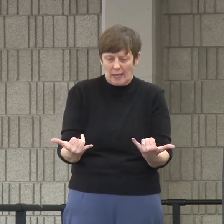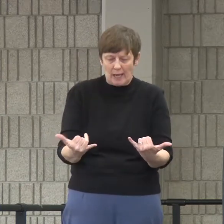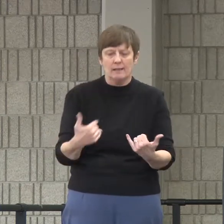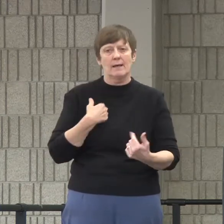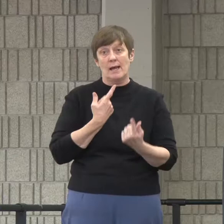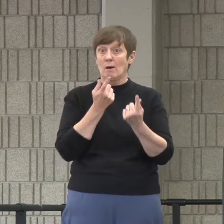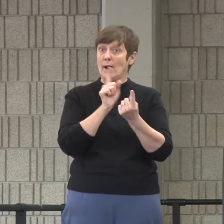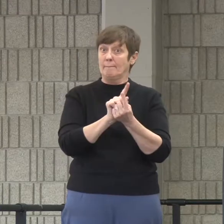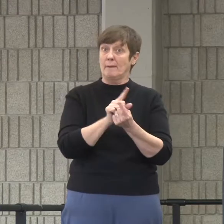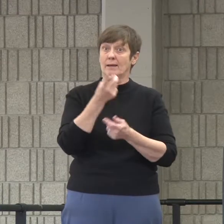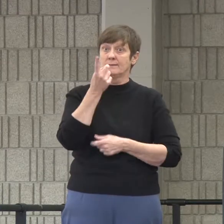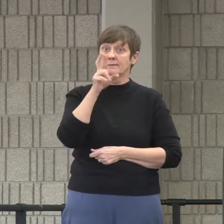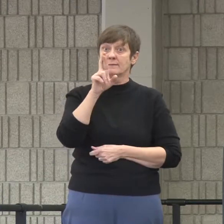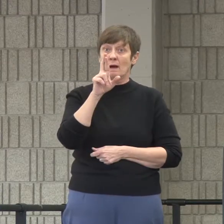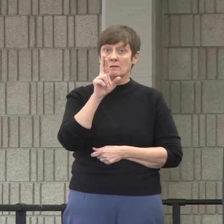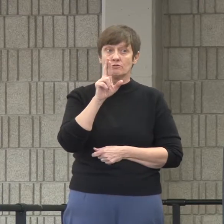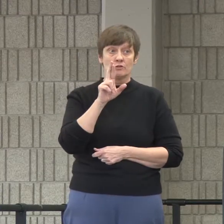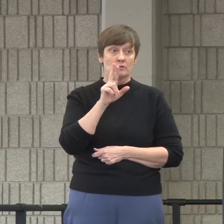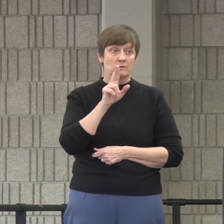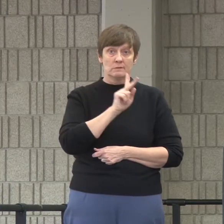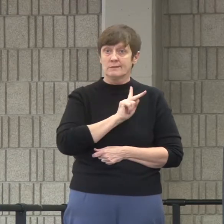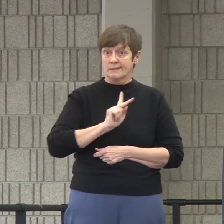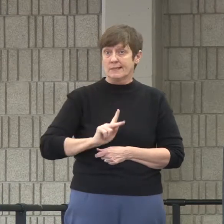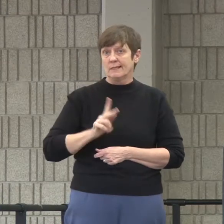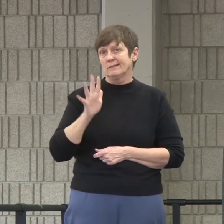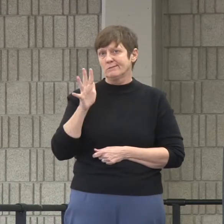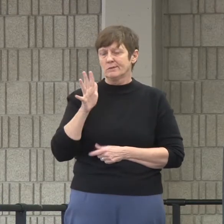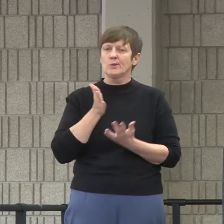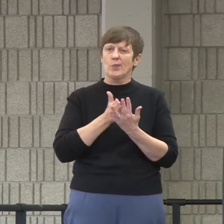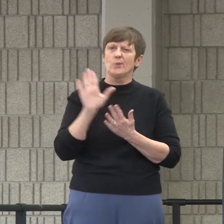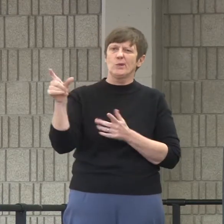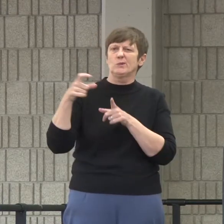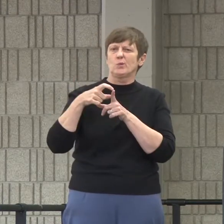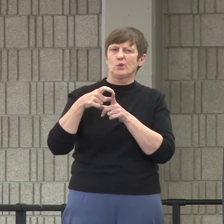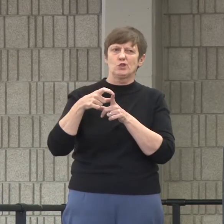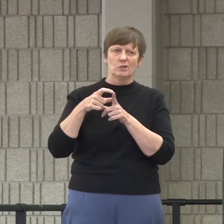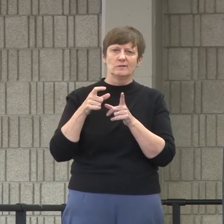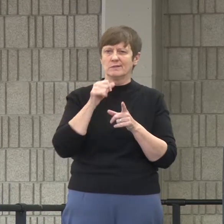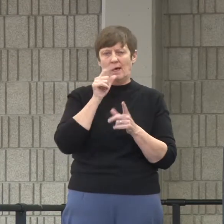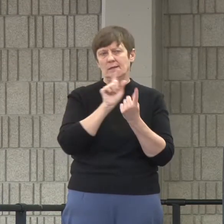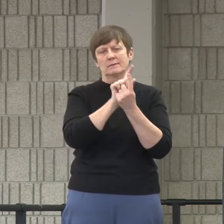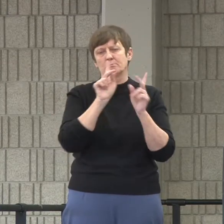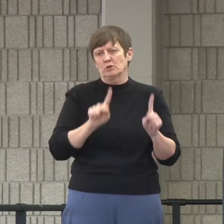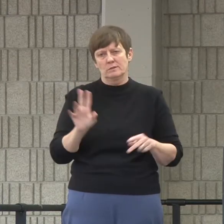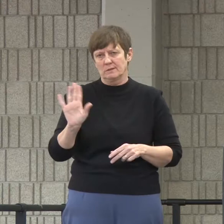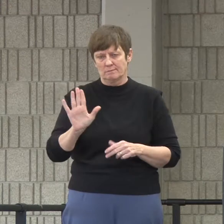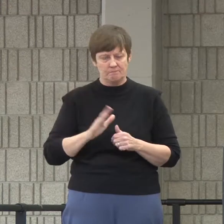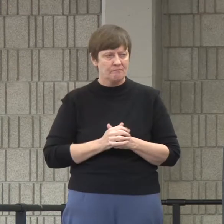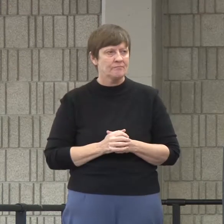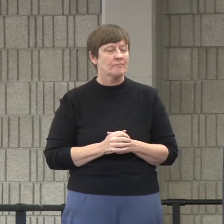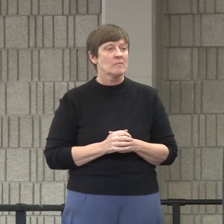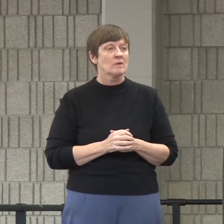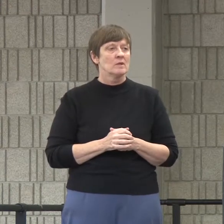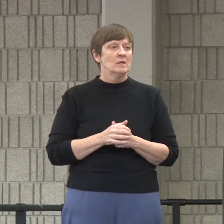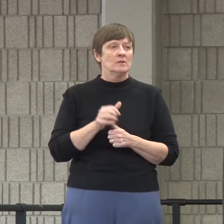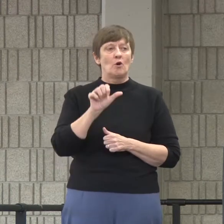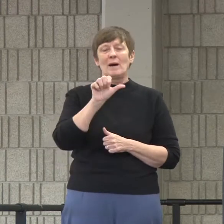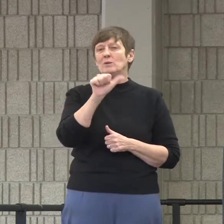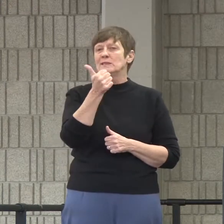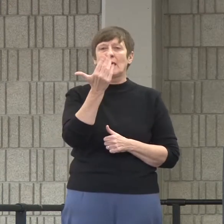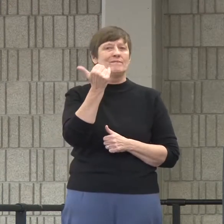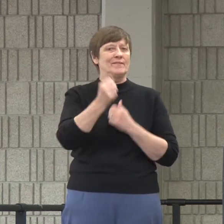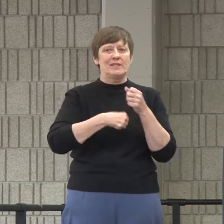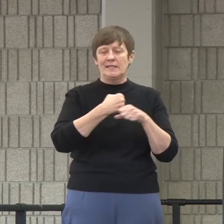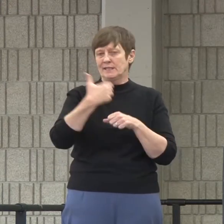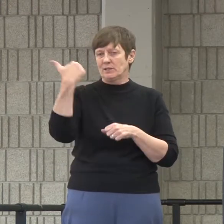Dr. King, so to speak, through his words, obviously. See, about 10 or 15 years ago,